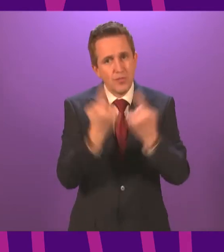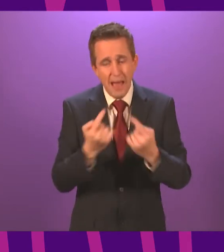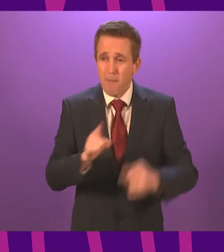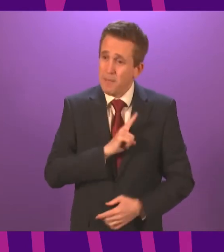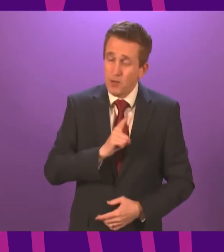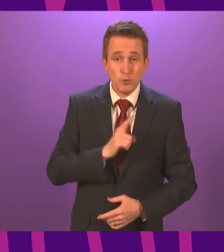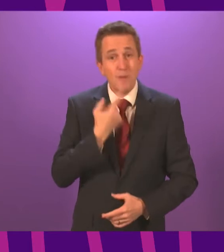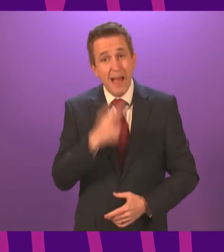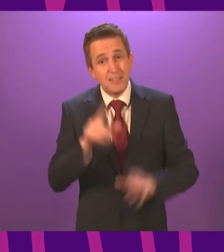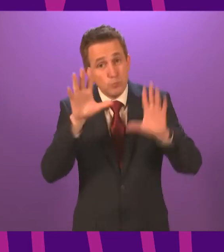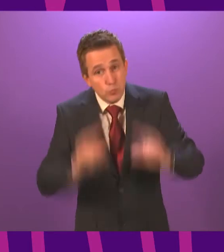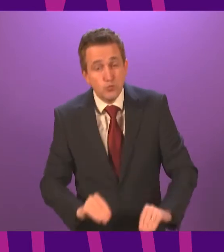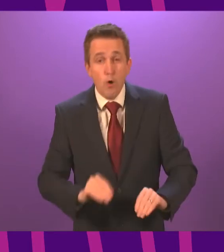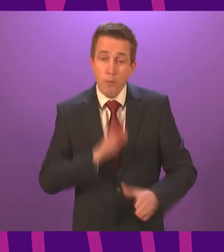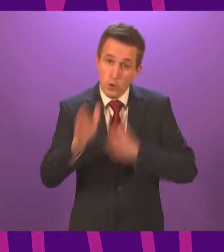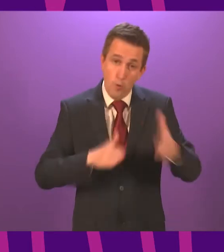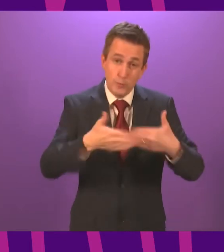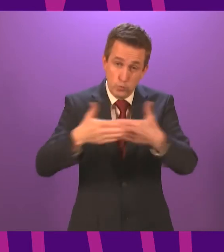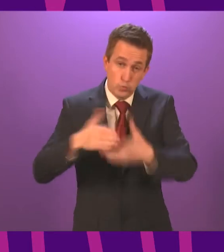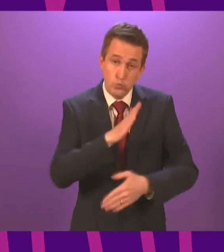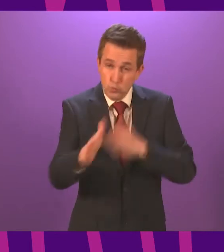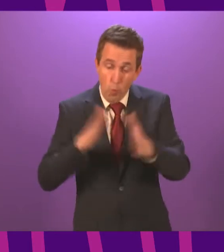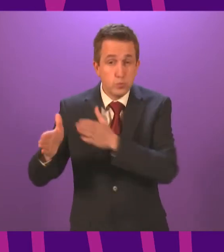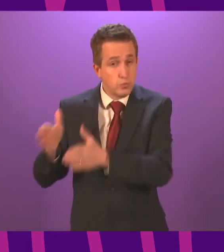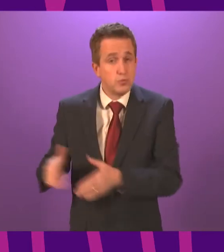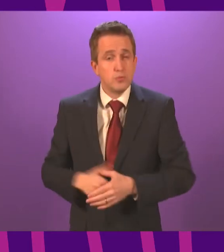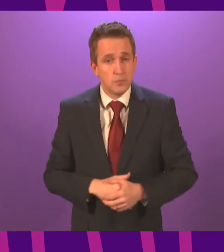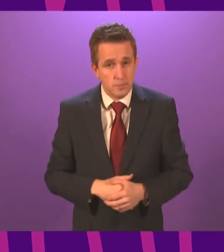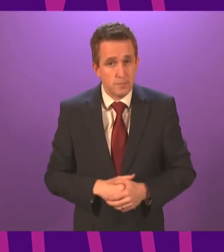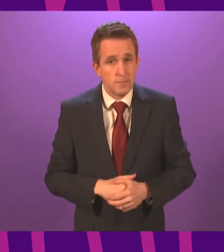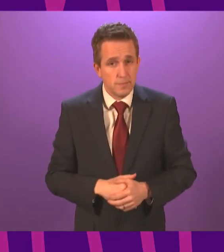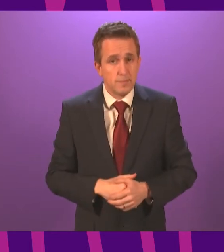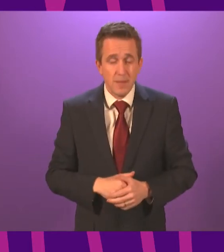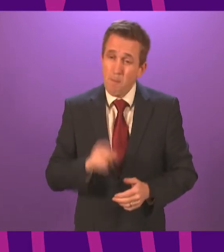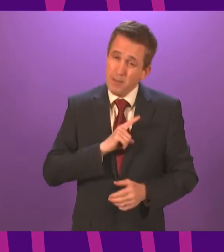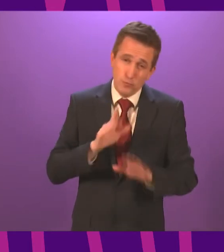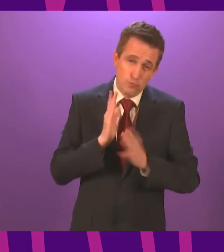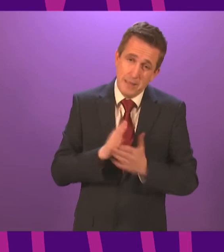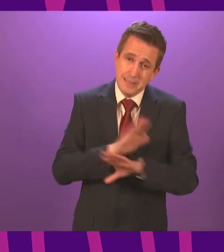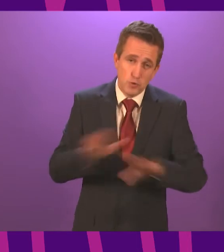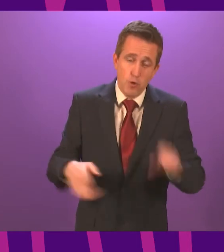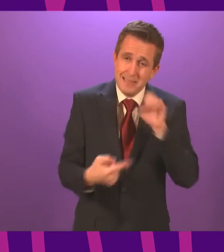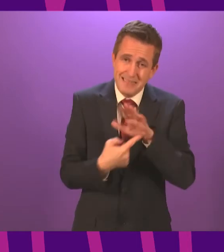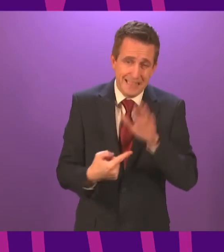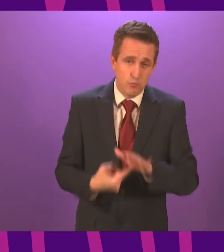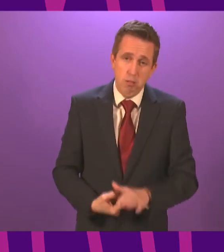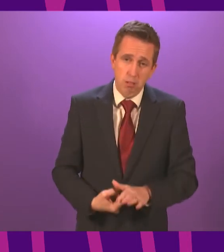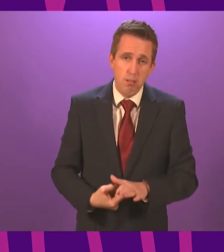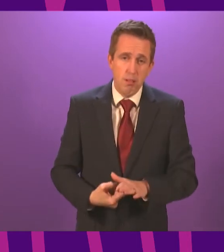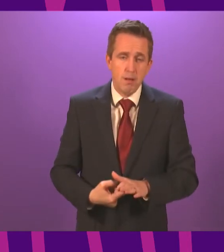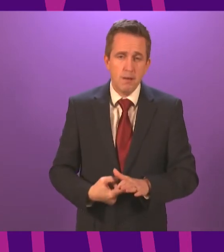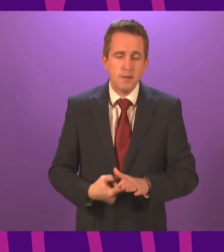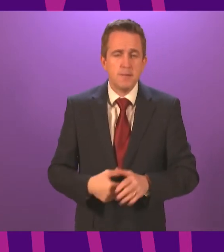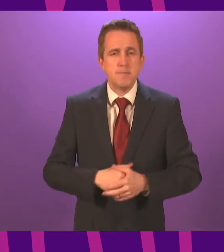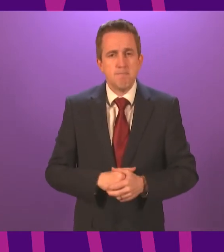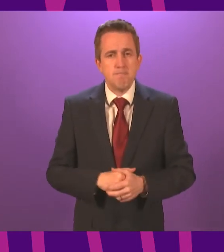doing, of going door-to-door up and down tenement stairs for a non-essential activity. Presiding Officer,